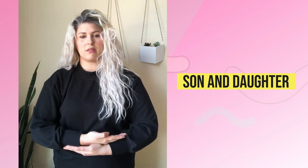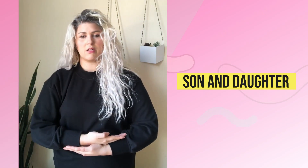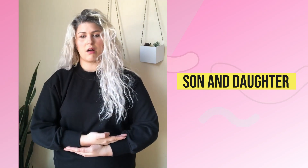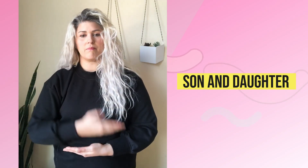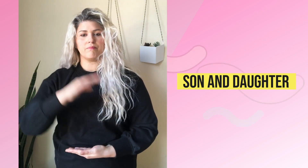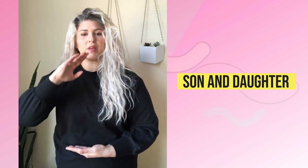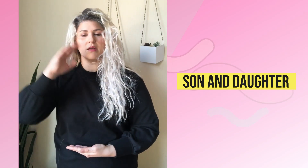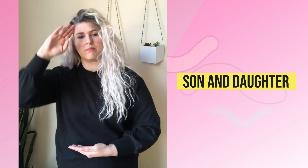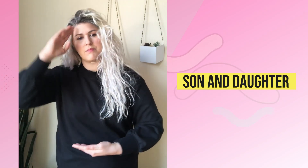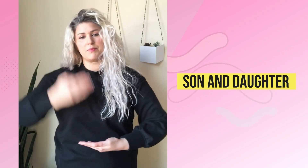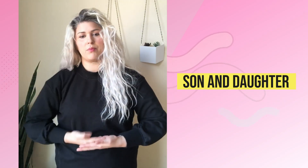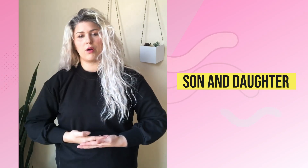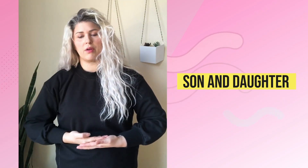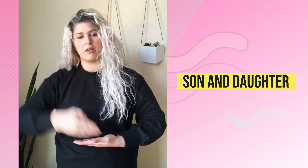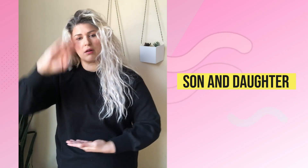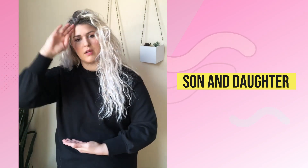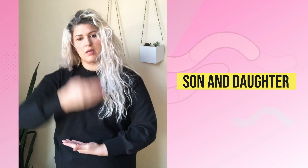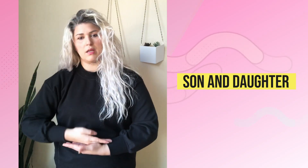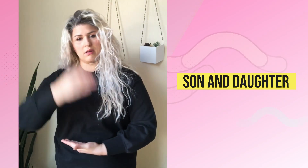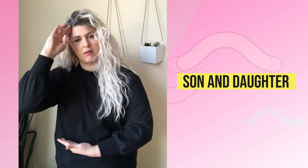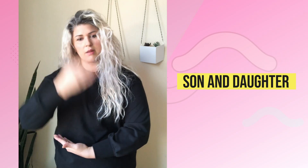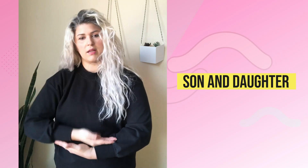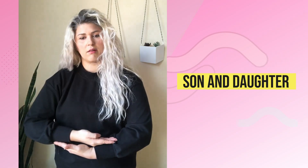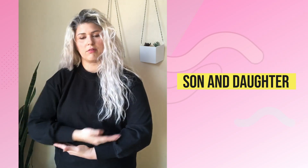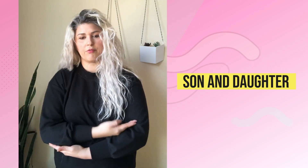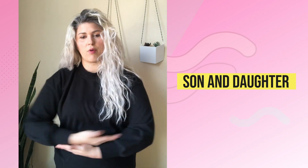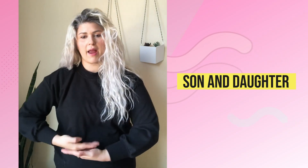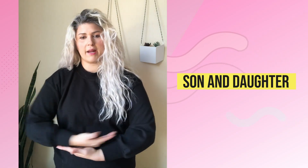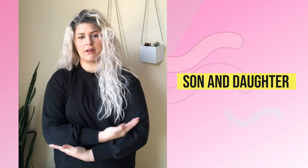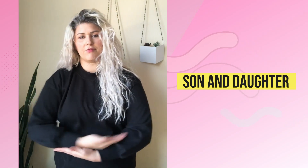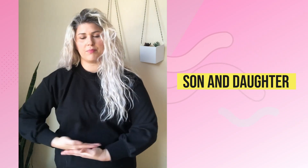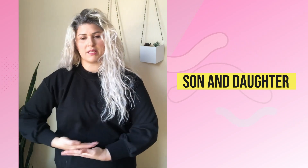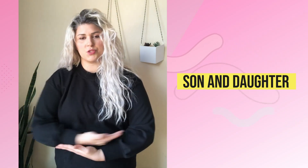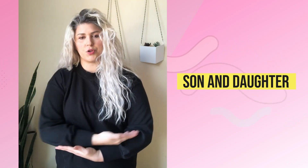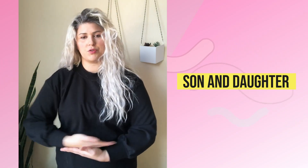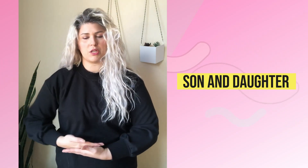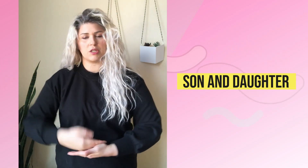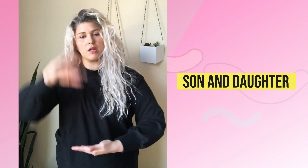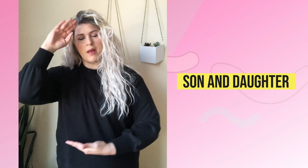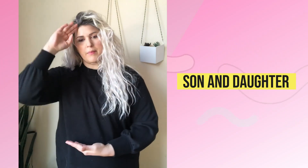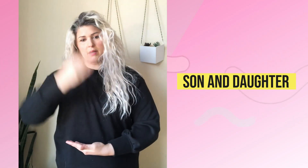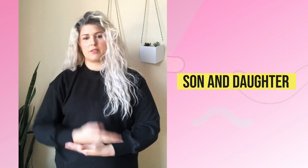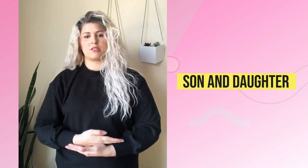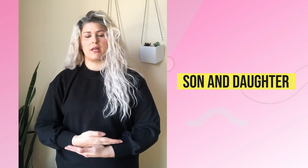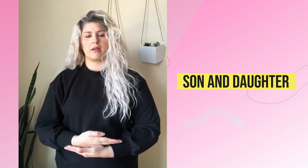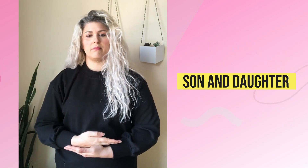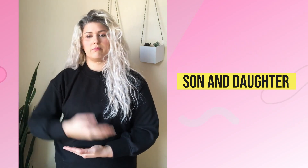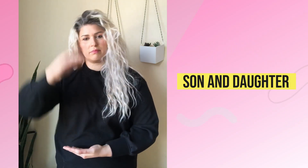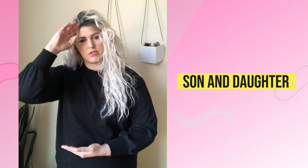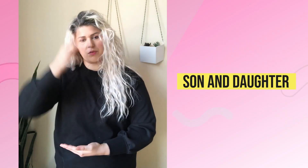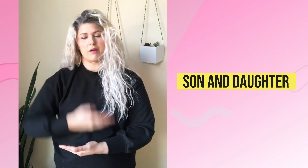it down into the arm, okay? Sometimes people will go here, here, here, a variety of places where you touch it, but I just